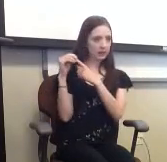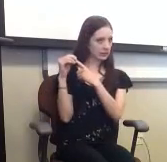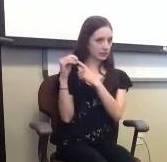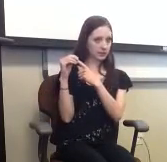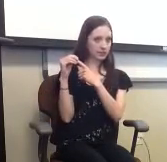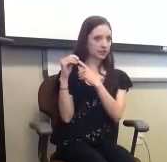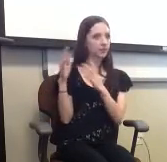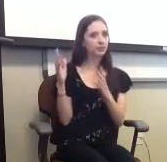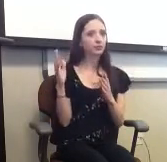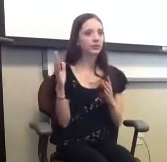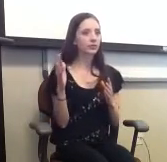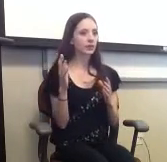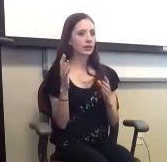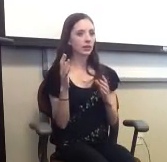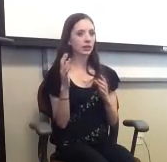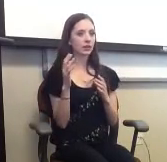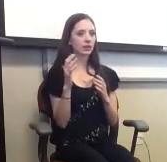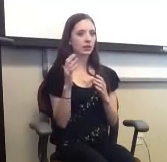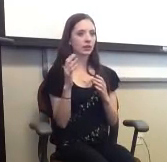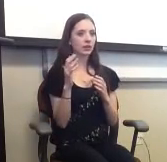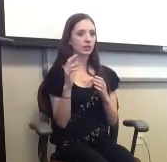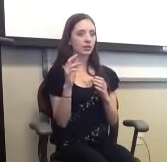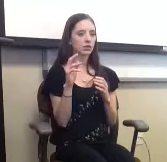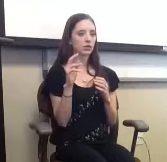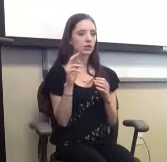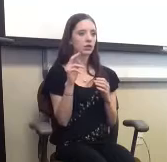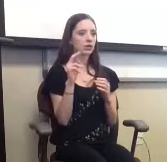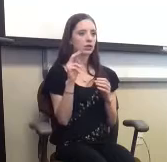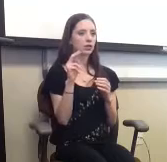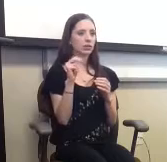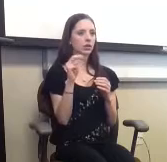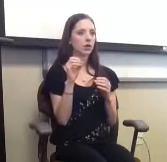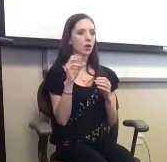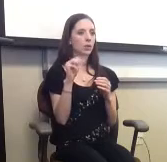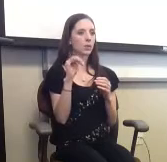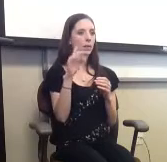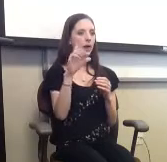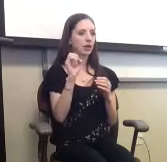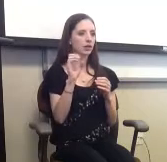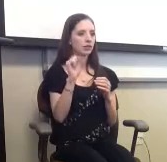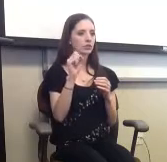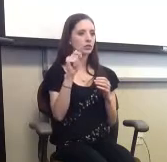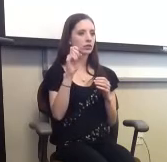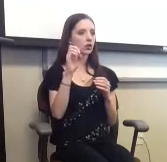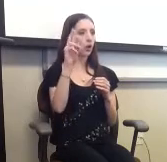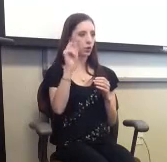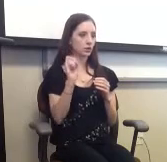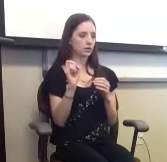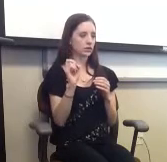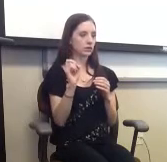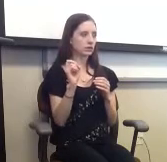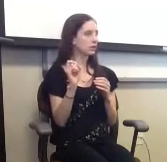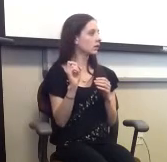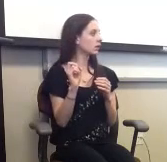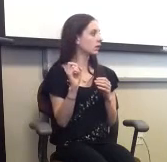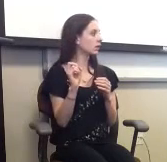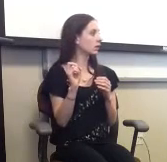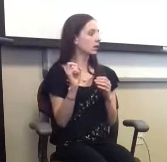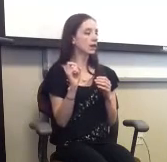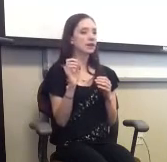The idea of having an employability assessment is you're seeing, is this person employable and how much, what degree of intervention do they